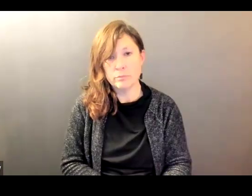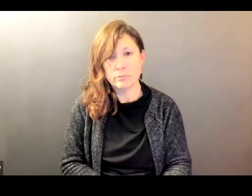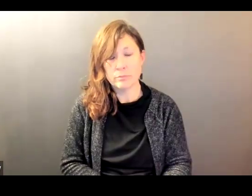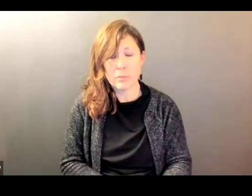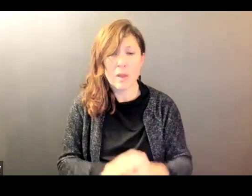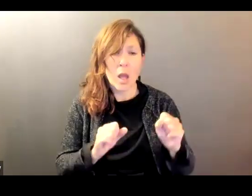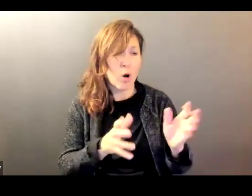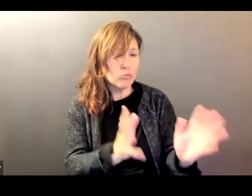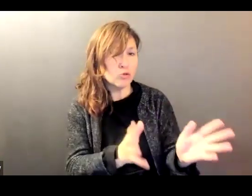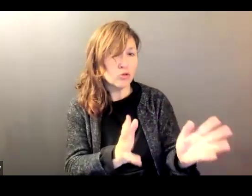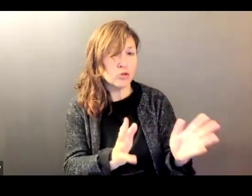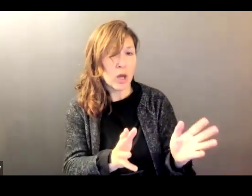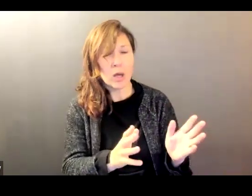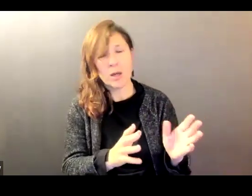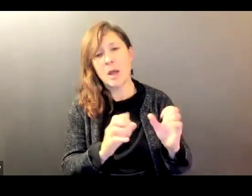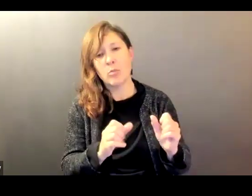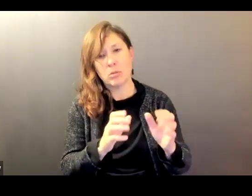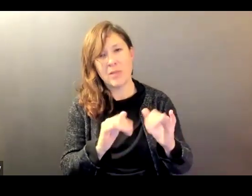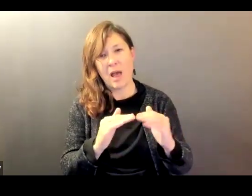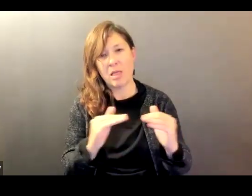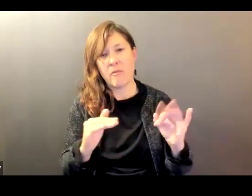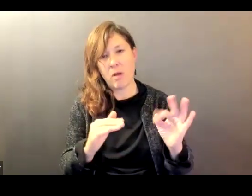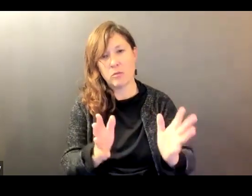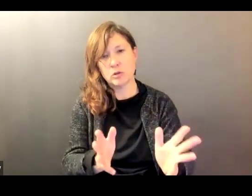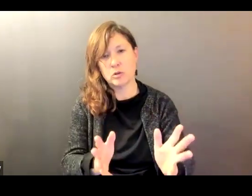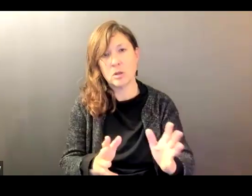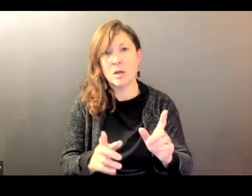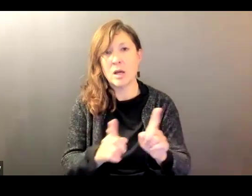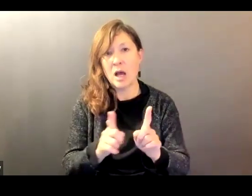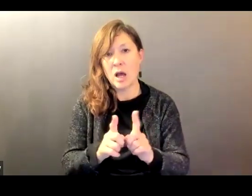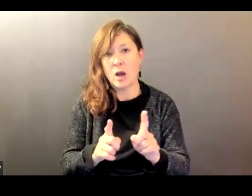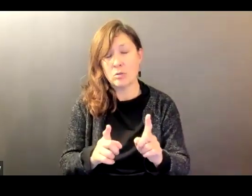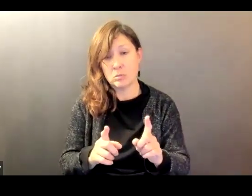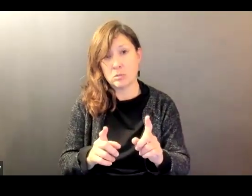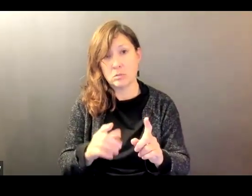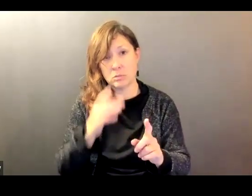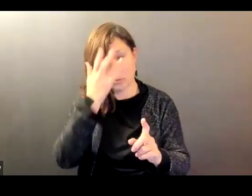well prepared for the second language.